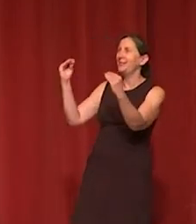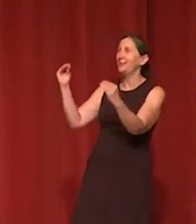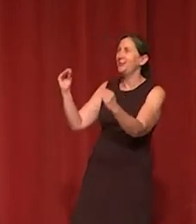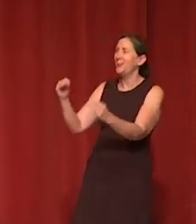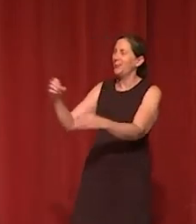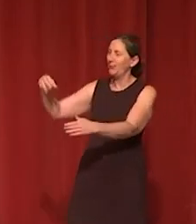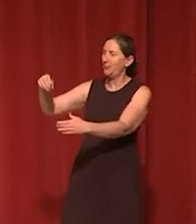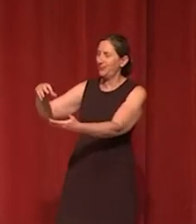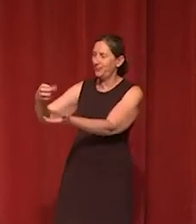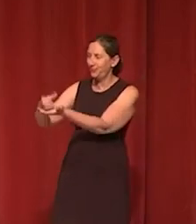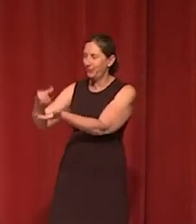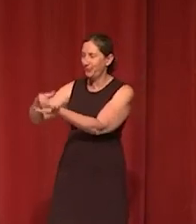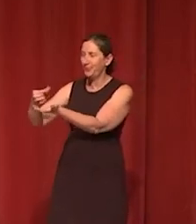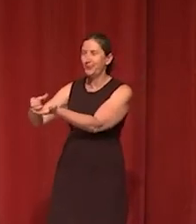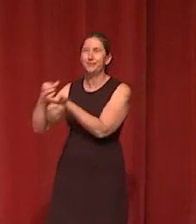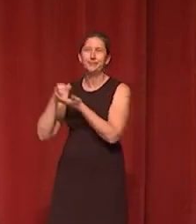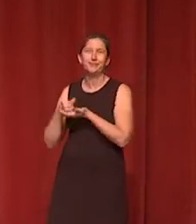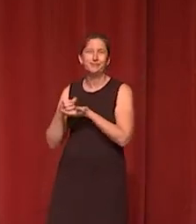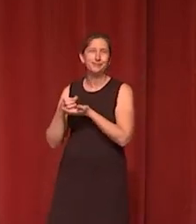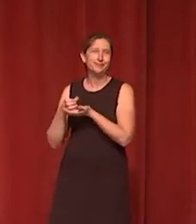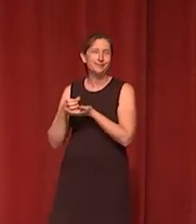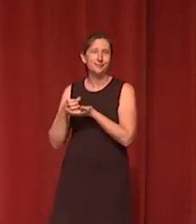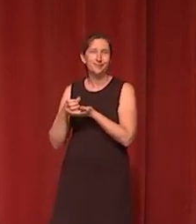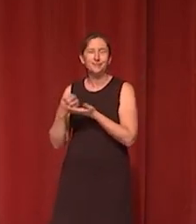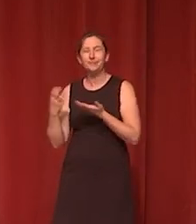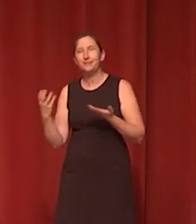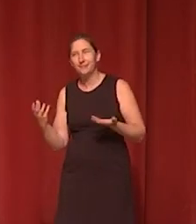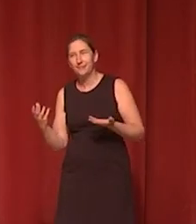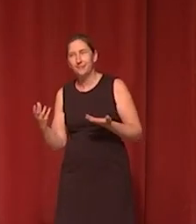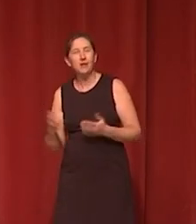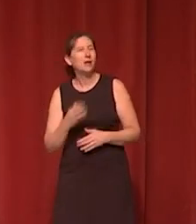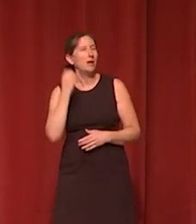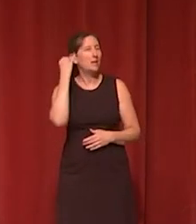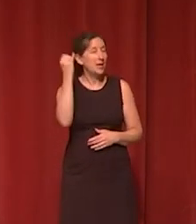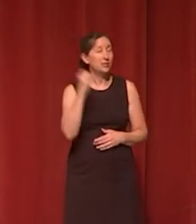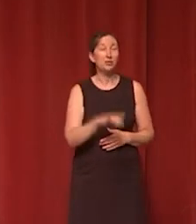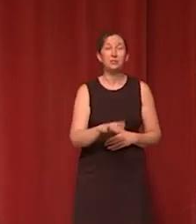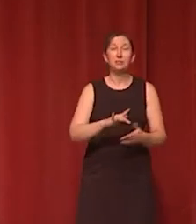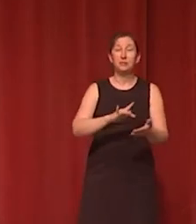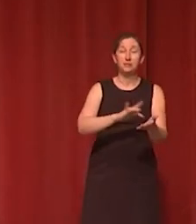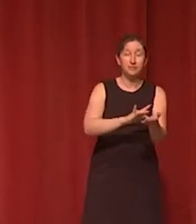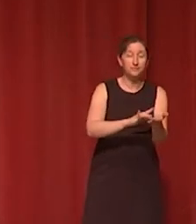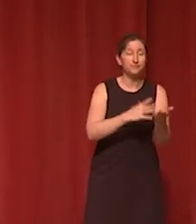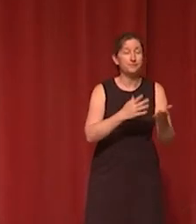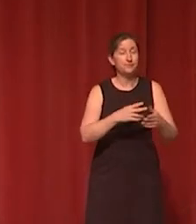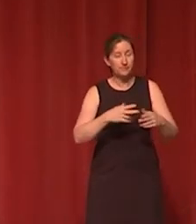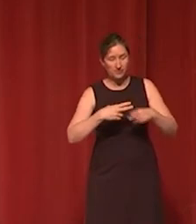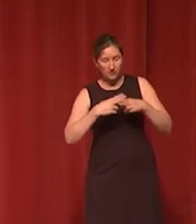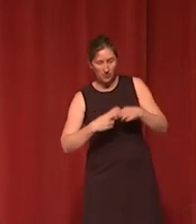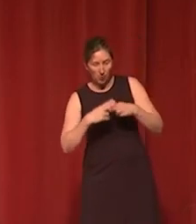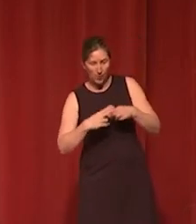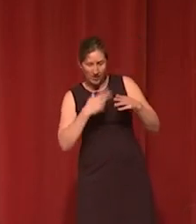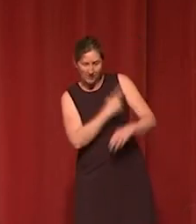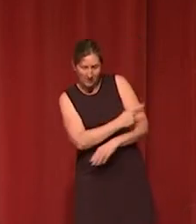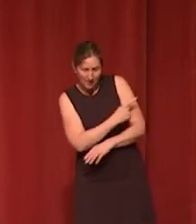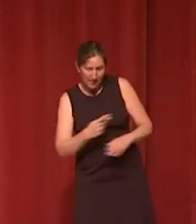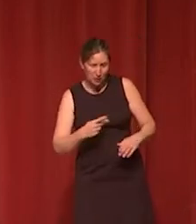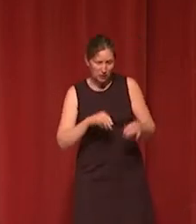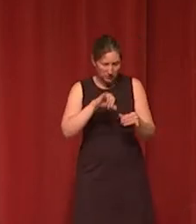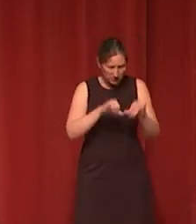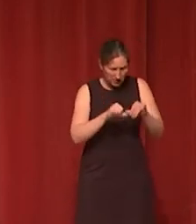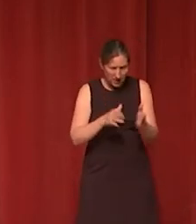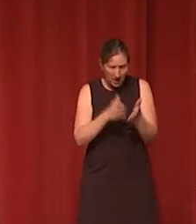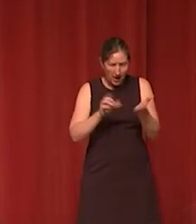the pharmacy time to mix and, you know, weigh it out, and the nursing time, and so all those costs add up on top of the drug costs.